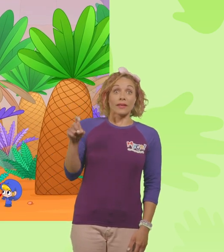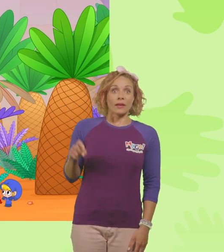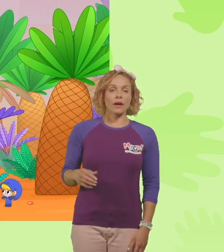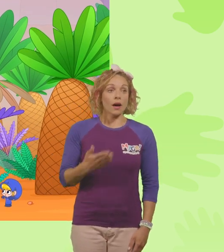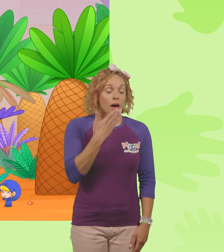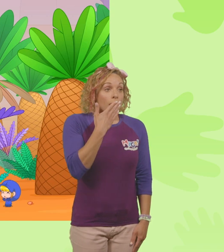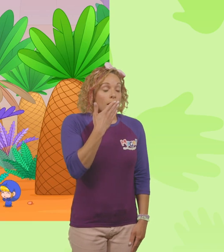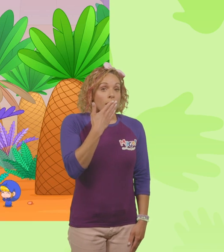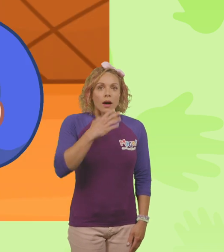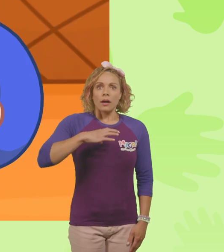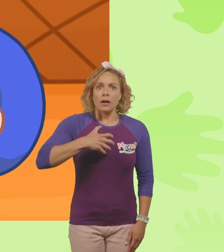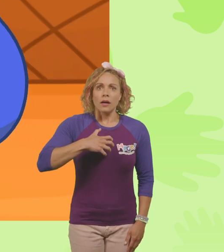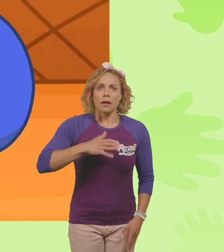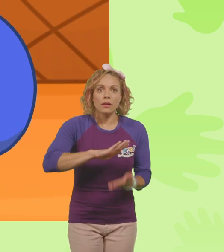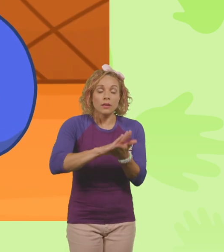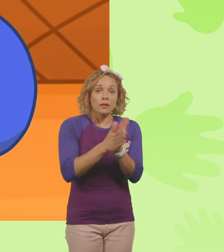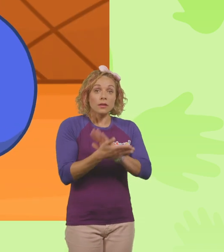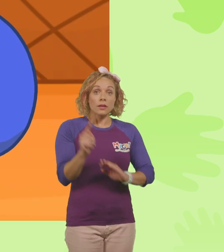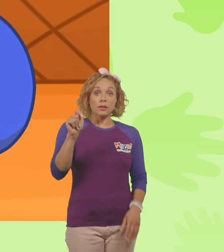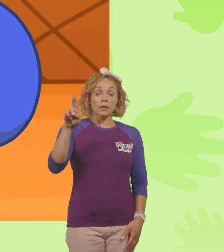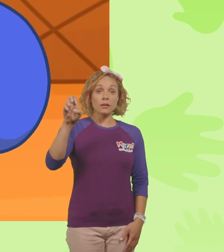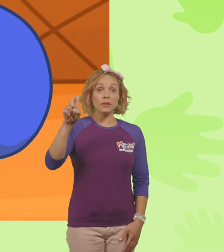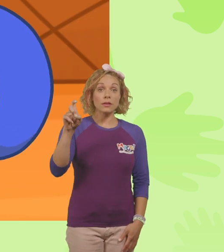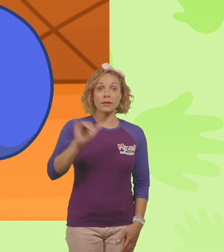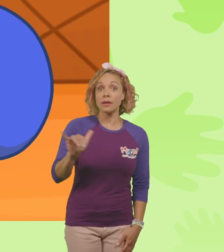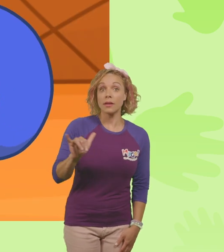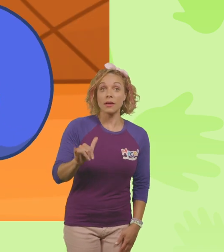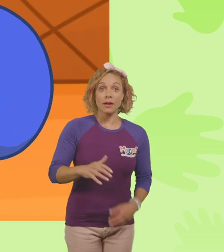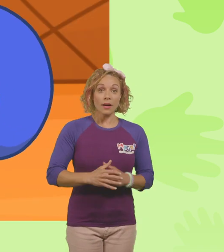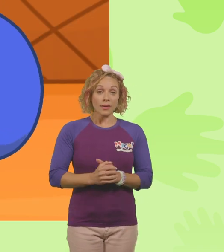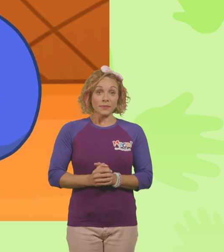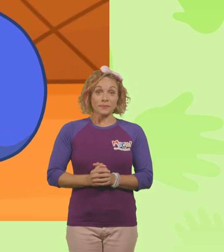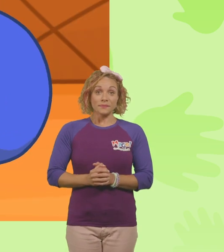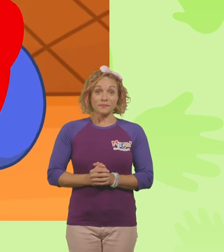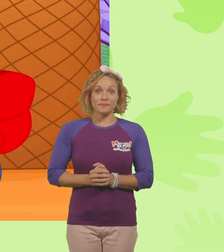T-Rex! Oh no! Morphle, morph into a T-Rex too!